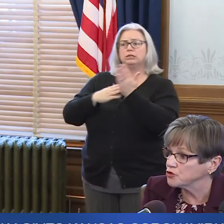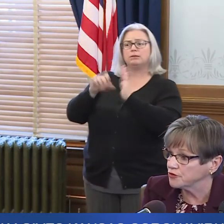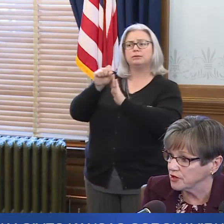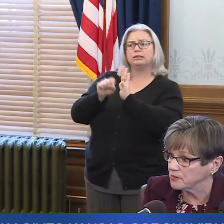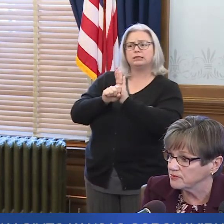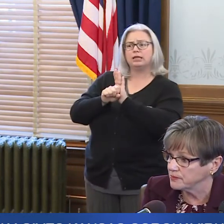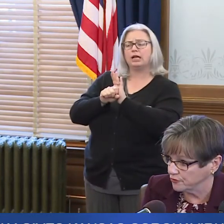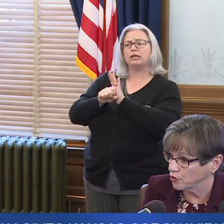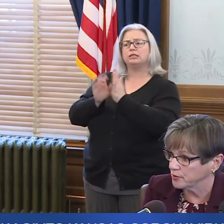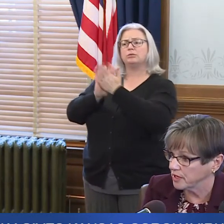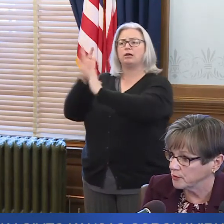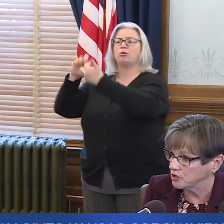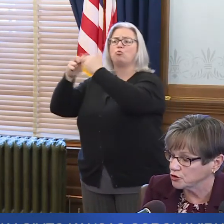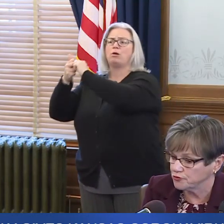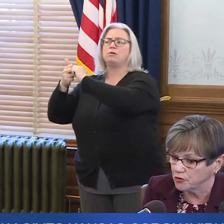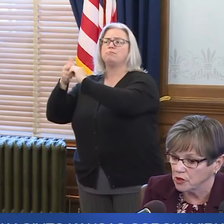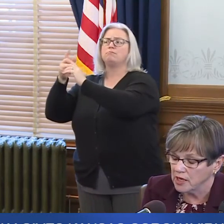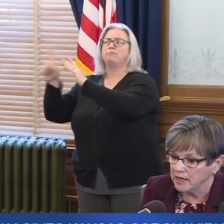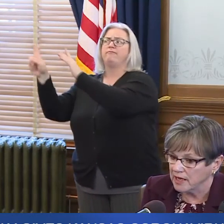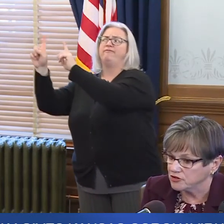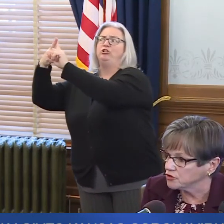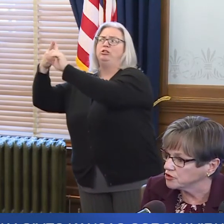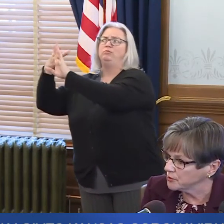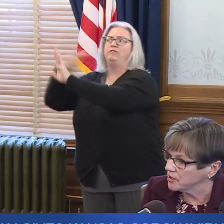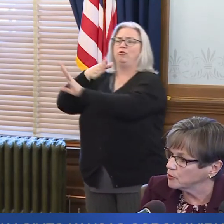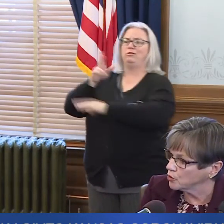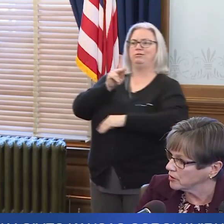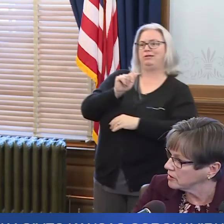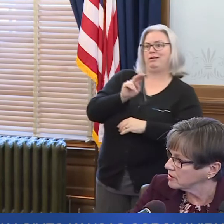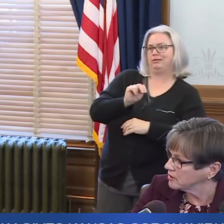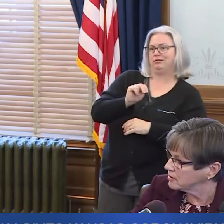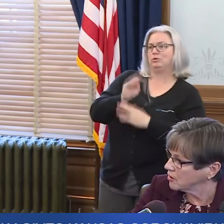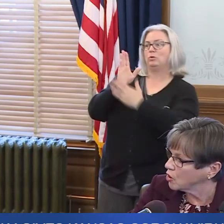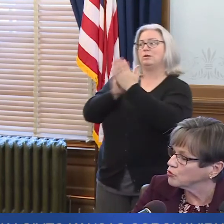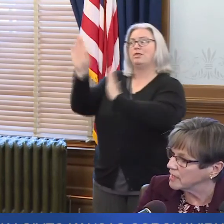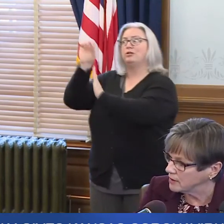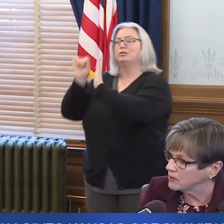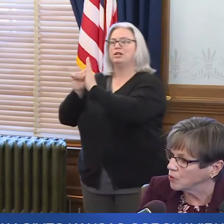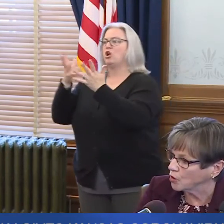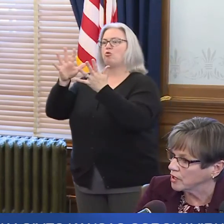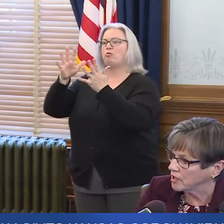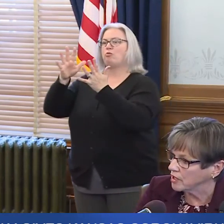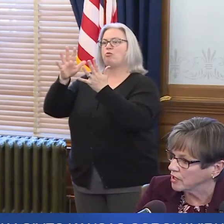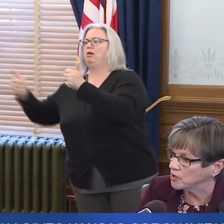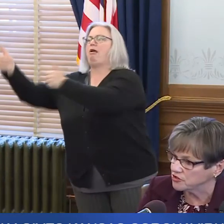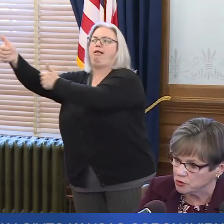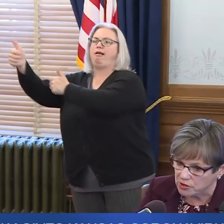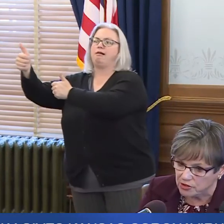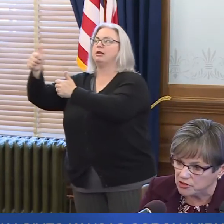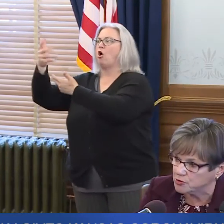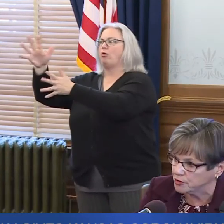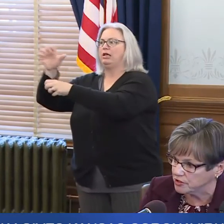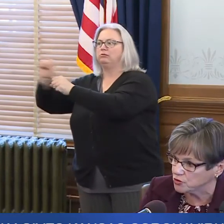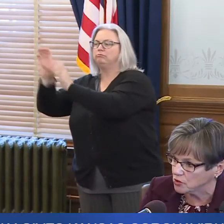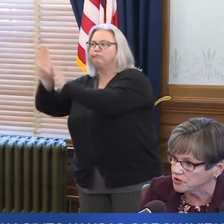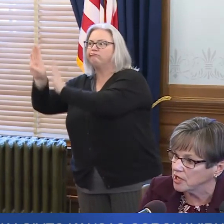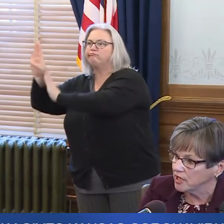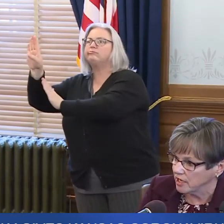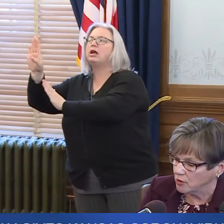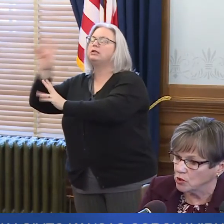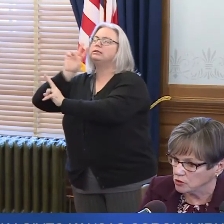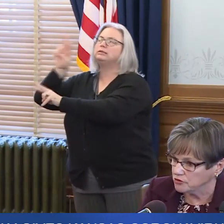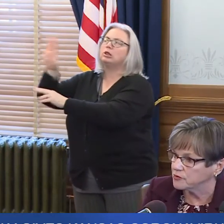became an issue for them before it became an issue for Kansas. So some of them were already working on these. I could see what their experience